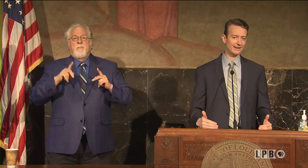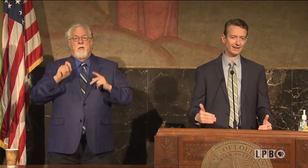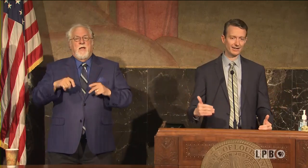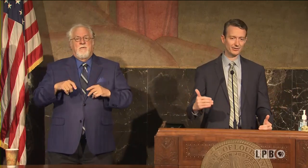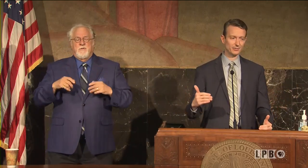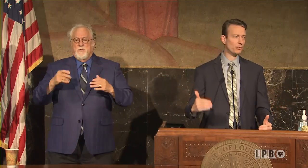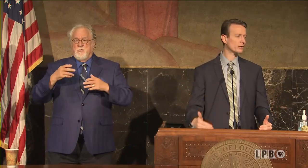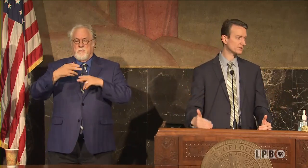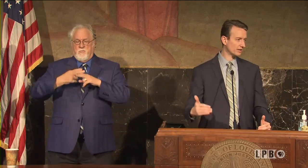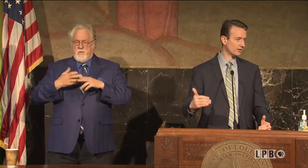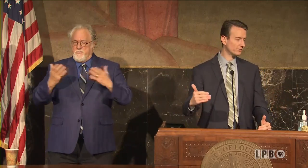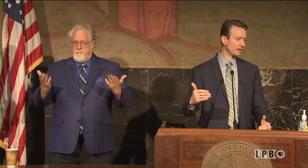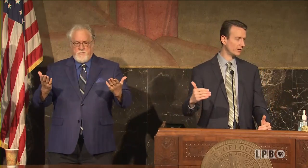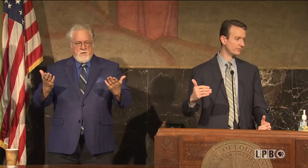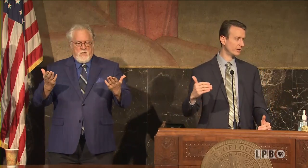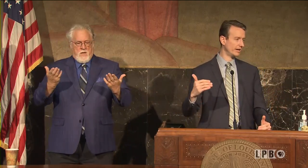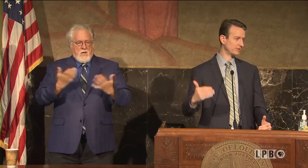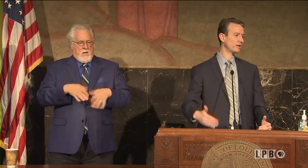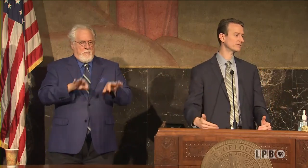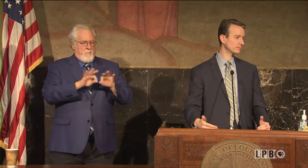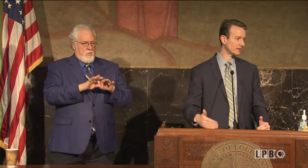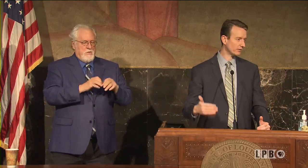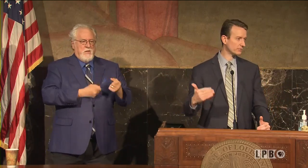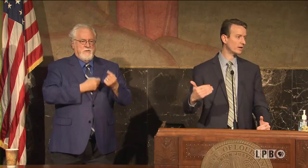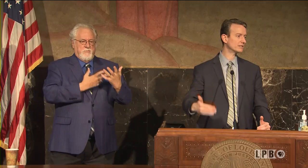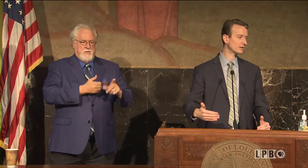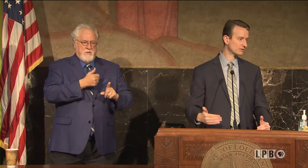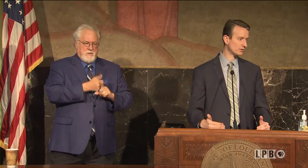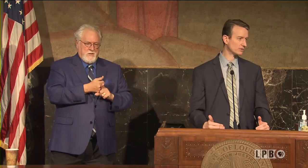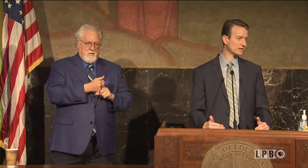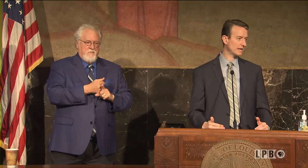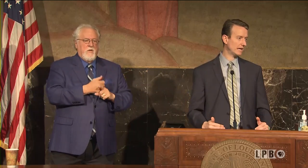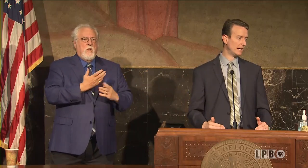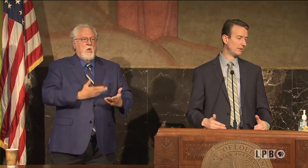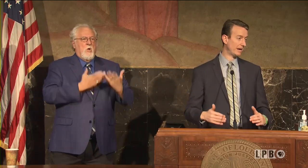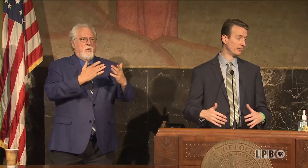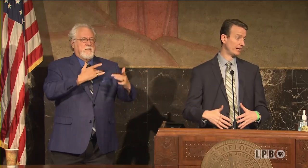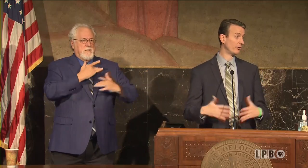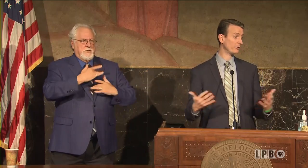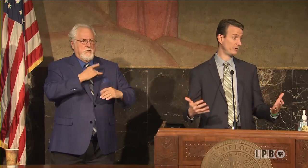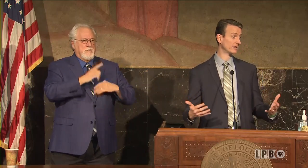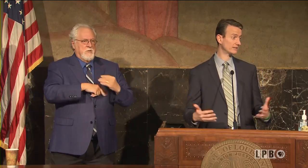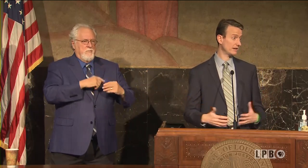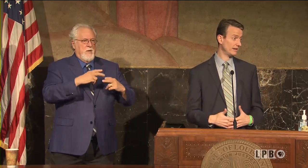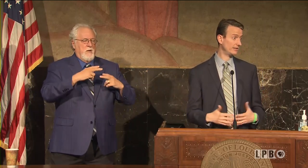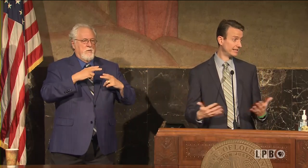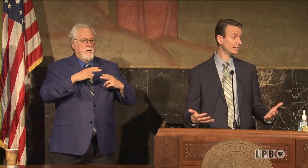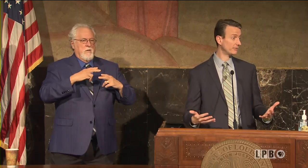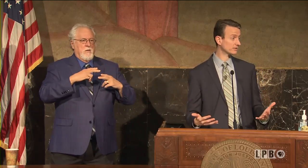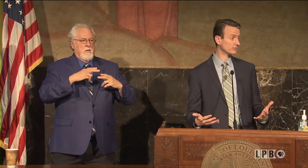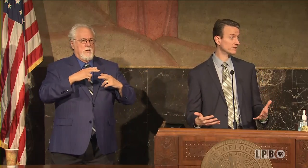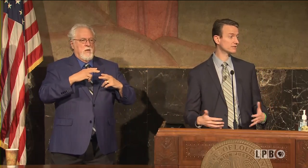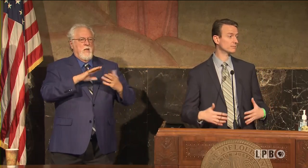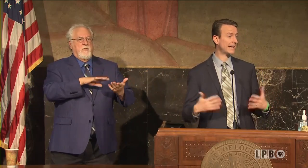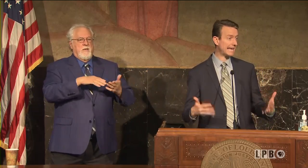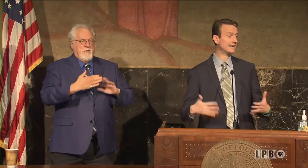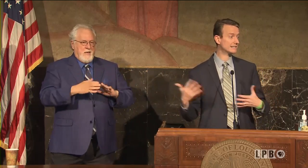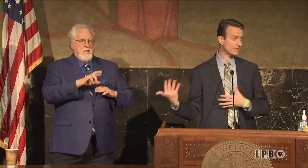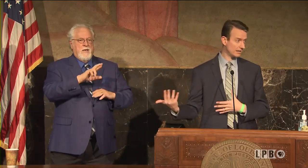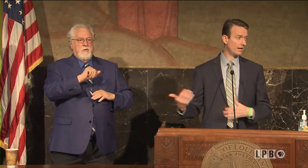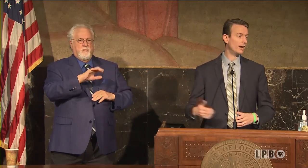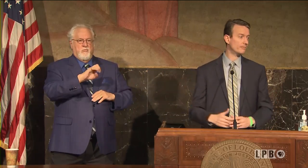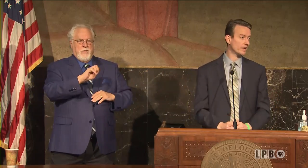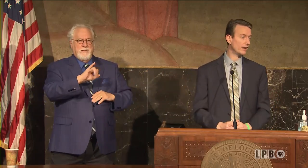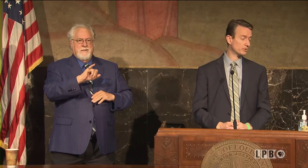weigh the importance of expressing themselves and raising concerns about the health effects, the deadly effects of racism,